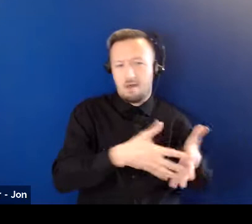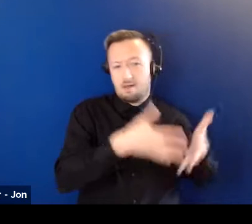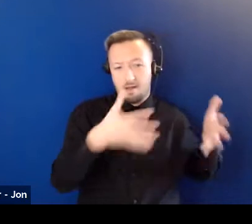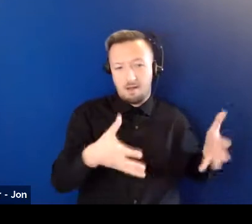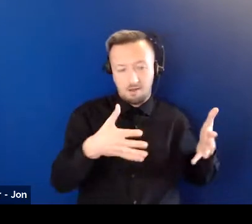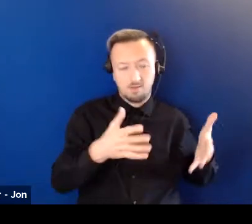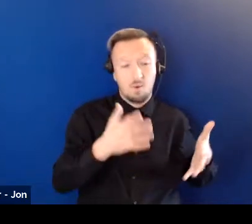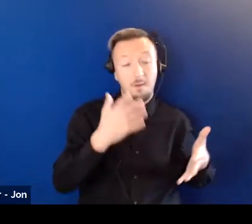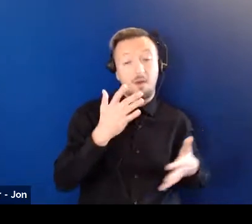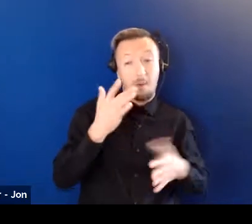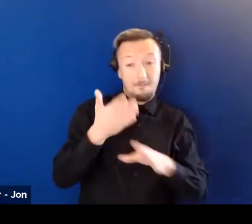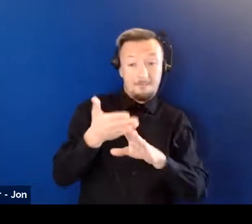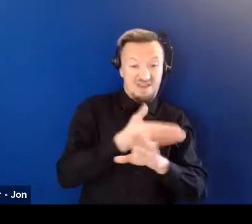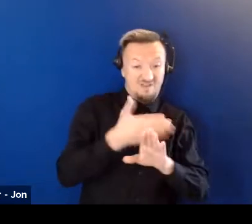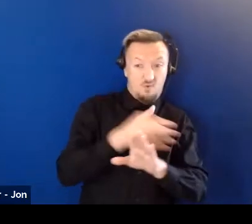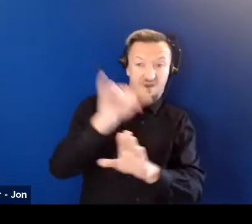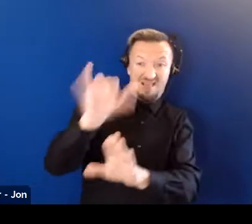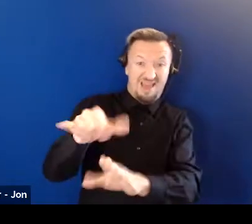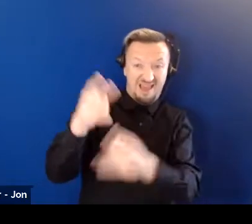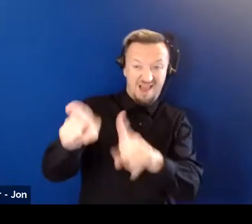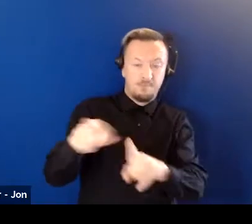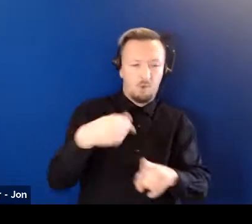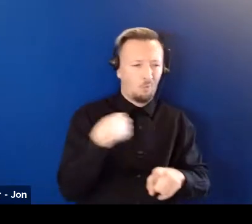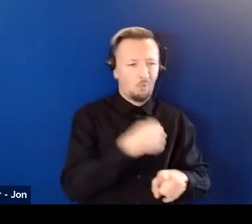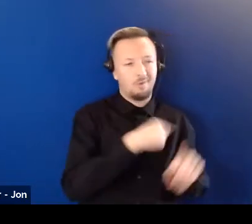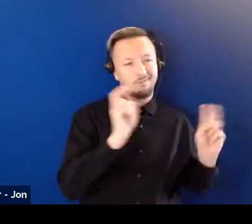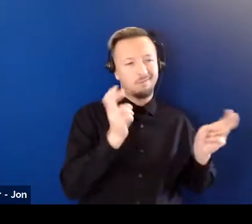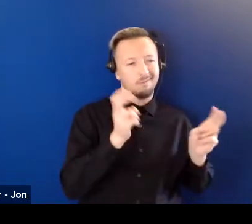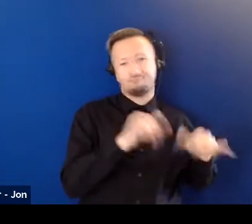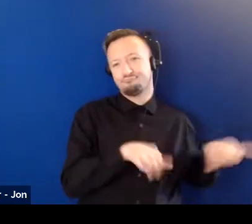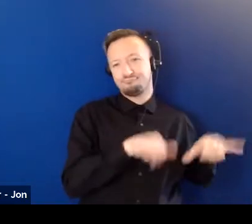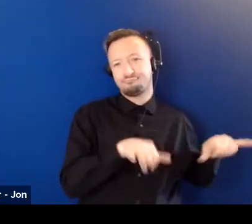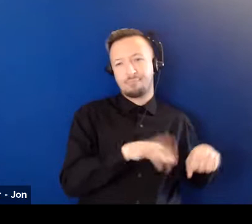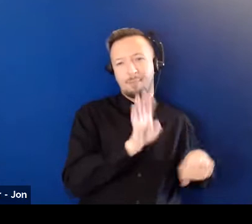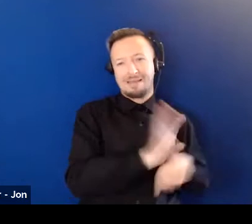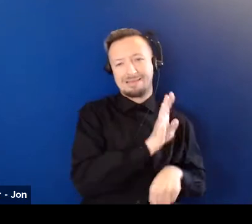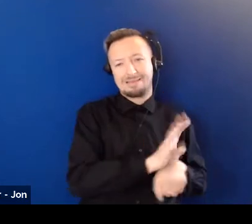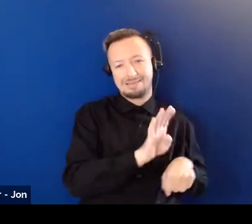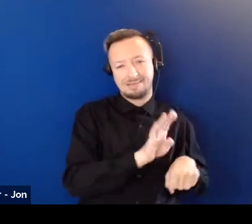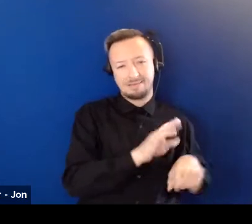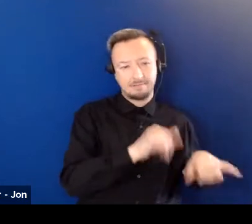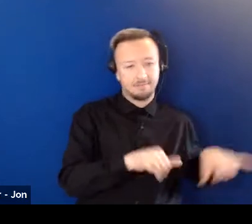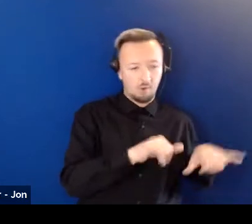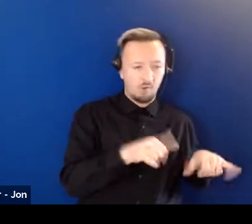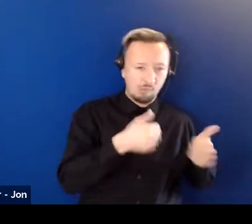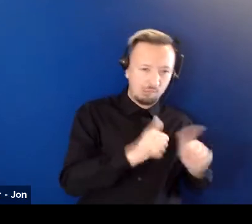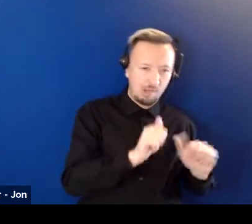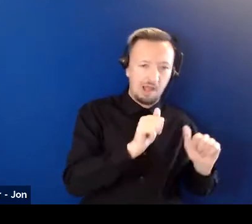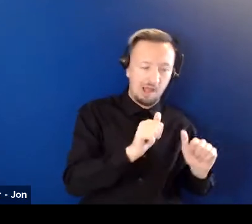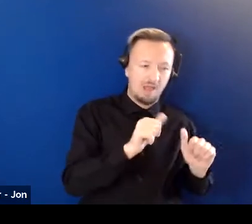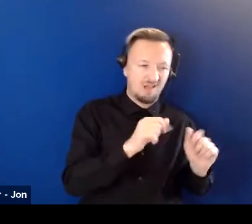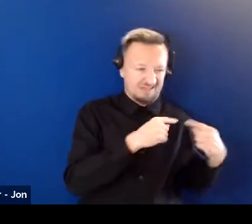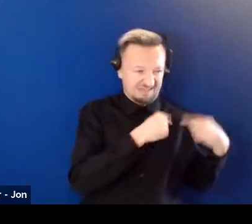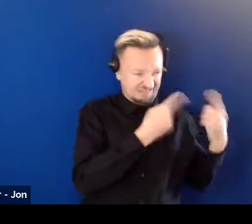as usual. So we are sort of the center that shows, okay, if we just keep doing things the way we